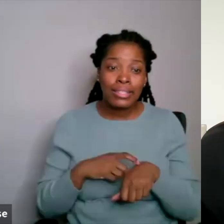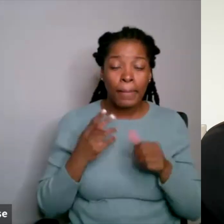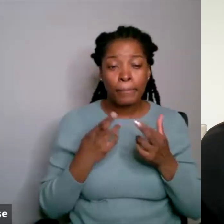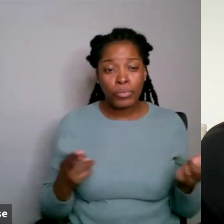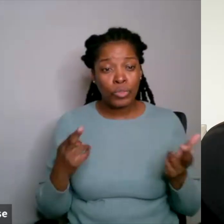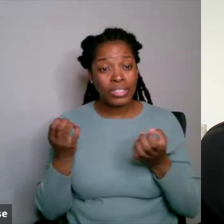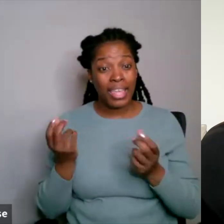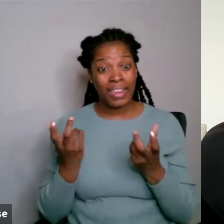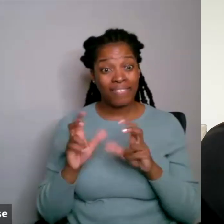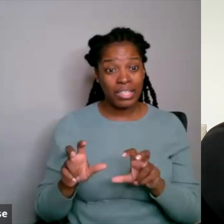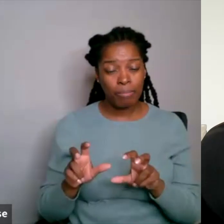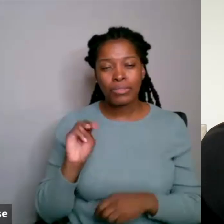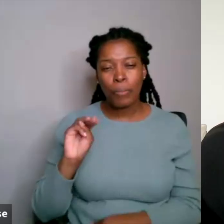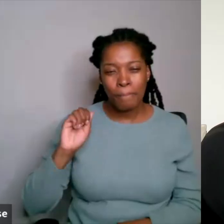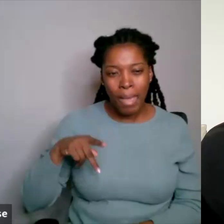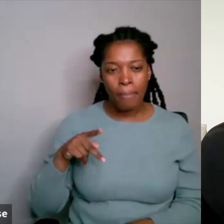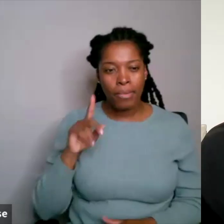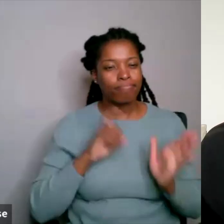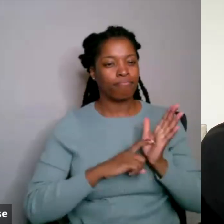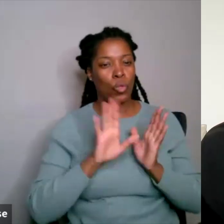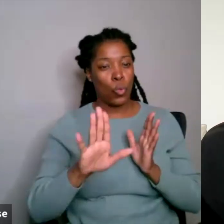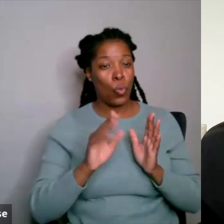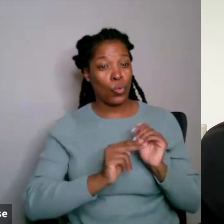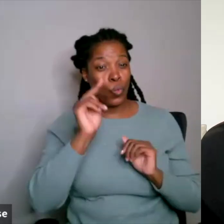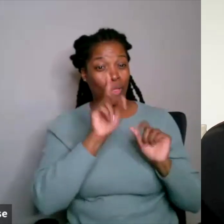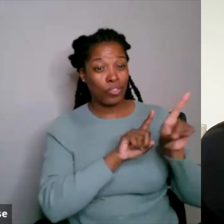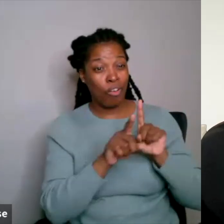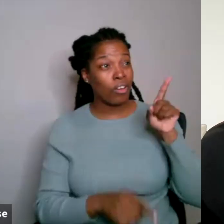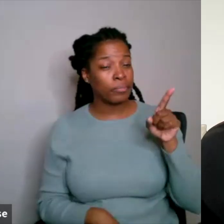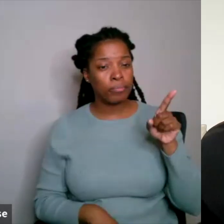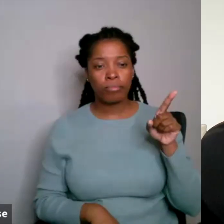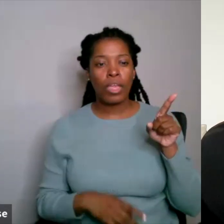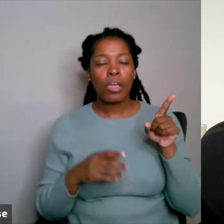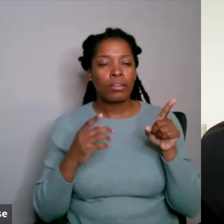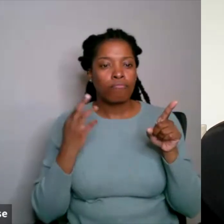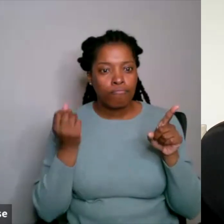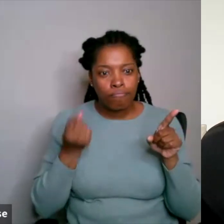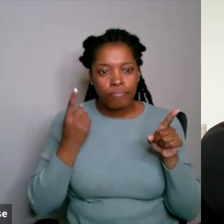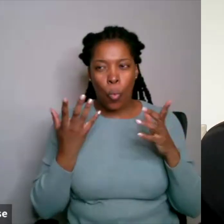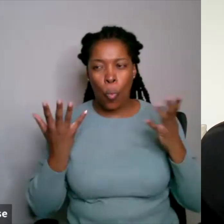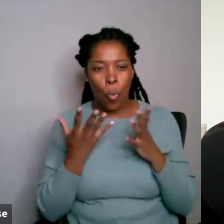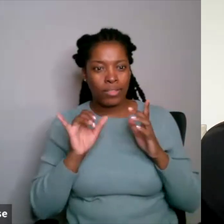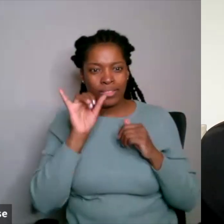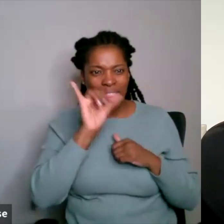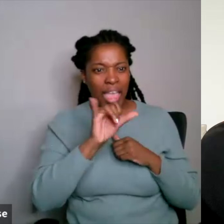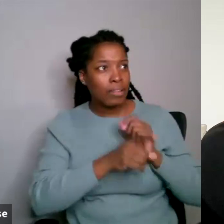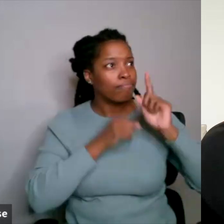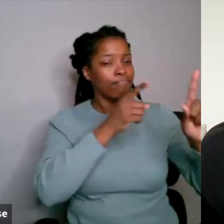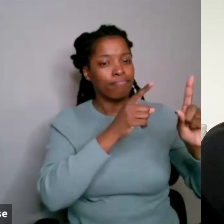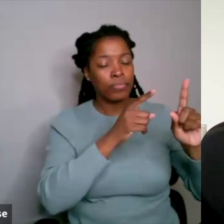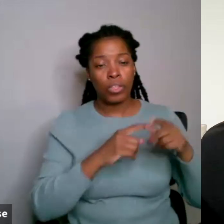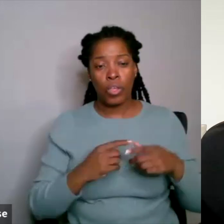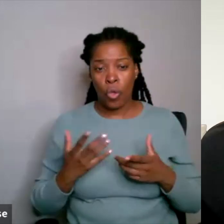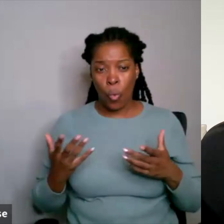your North Star. Ultimately, what is it that's yours to do? What is it that your business